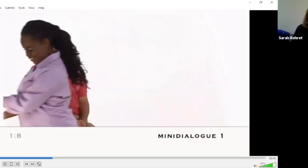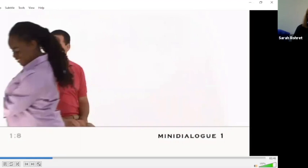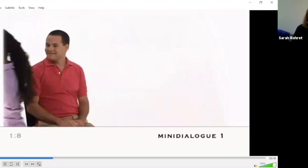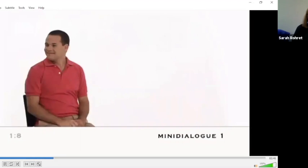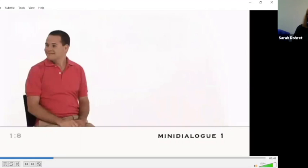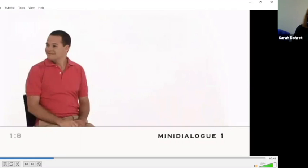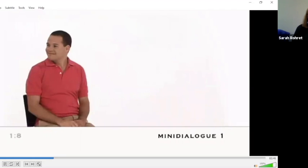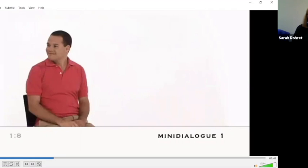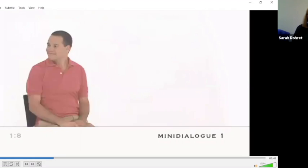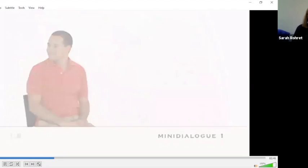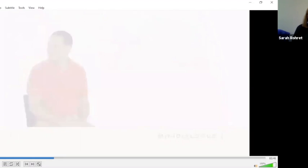Man with the blue shirt. Yep.